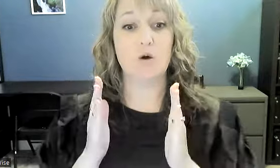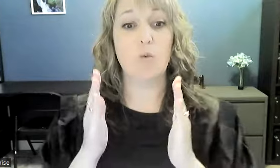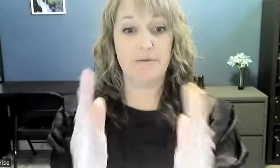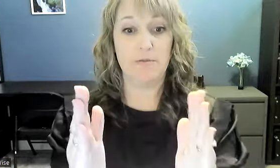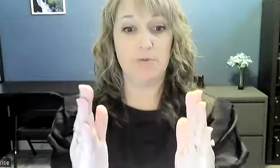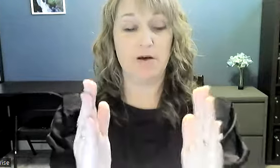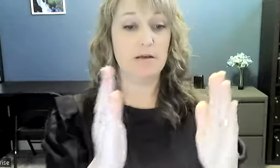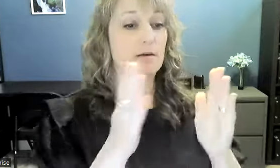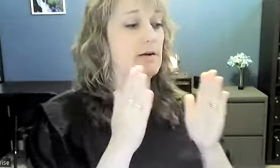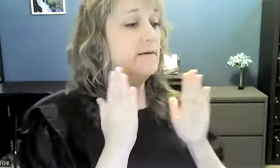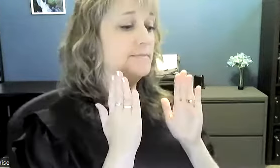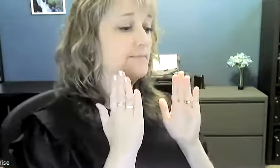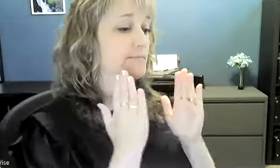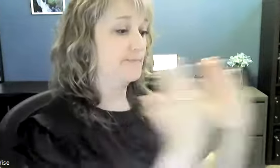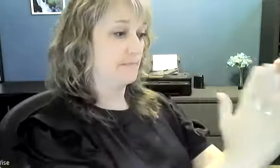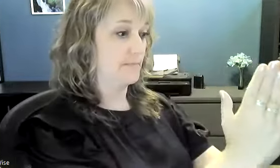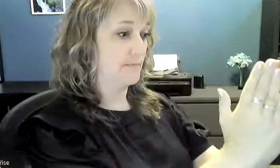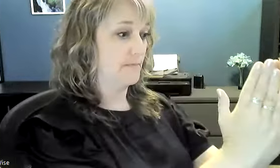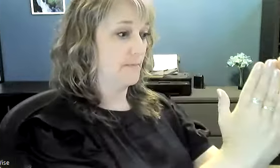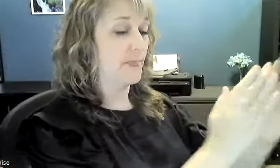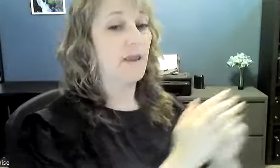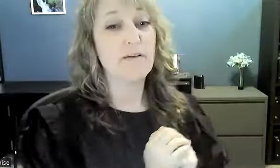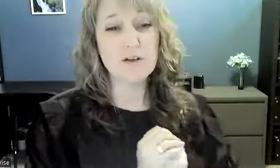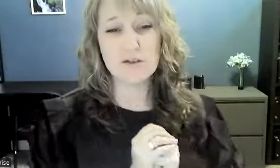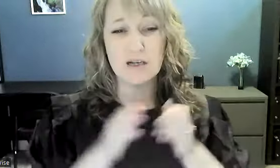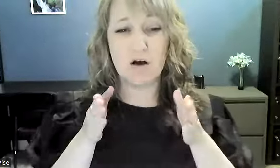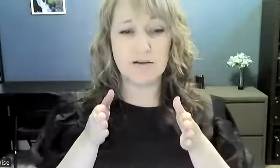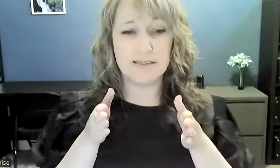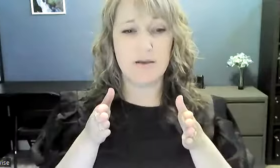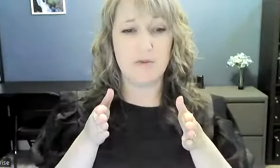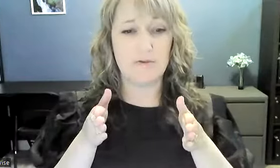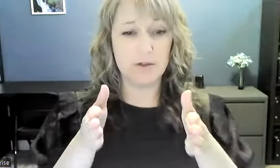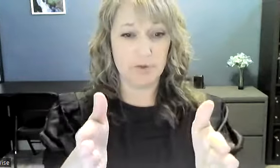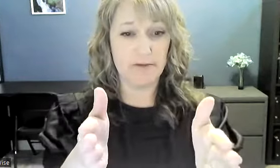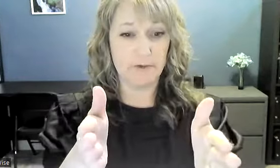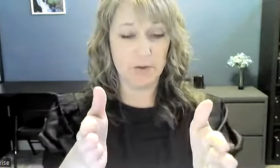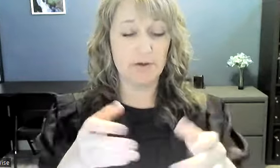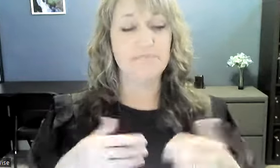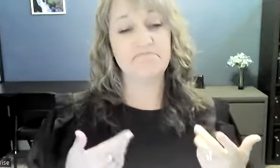away from your body, all right? I've also seen Hall sign with your fingers pointing forward.